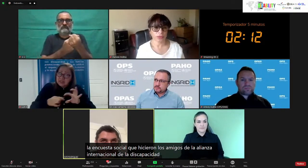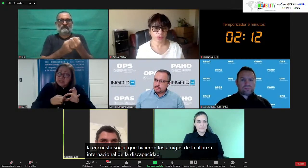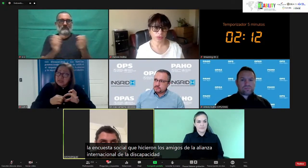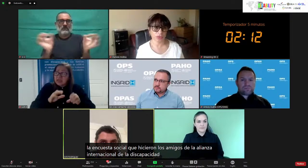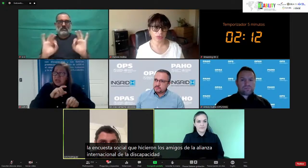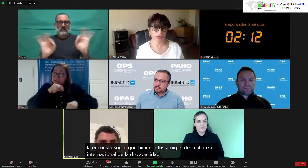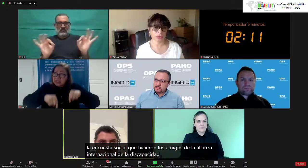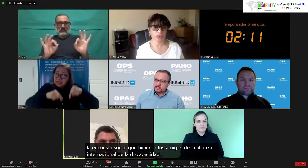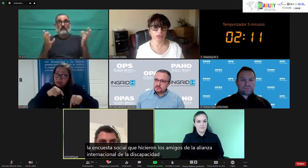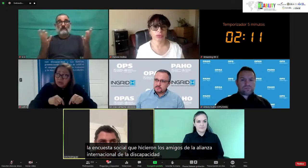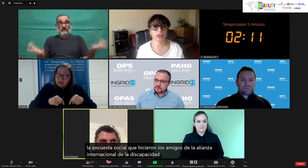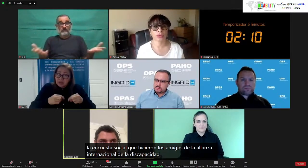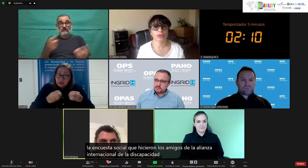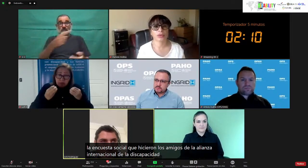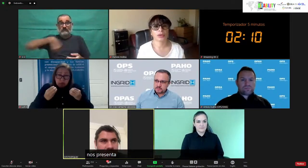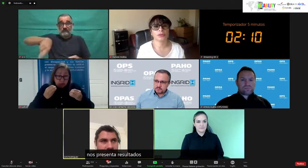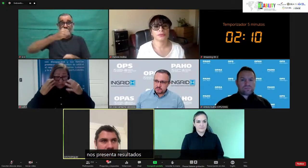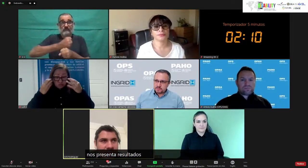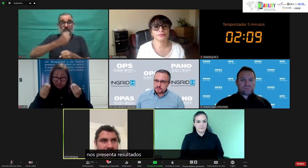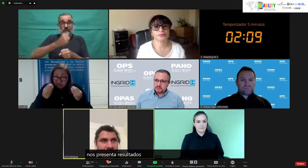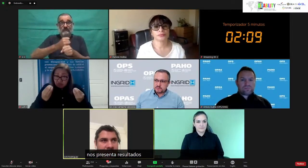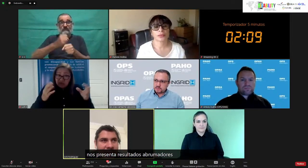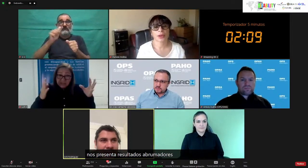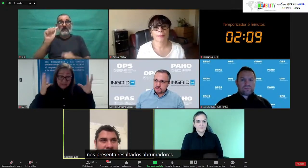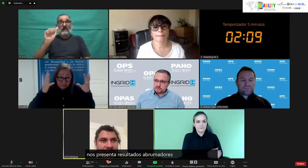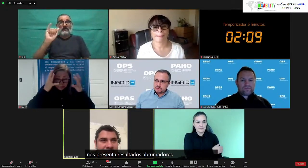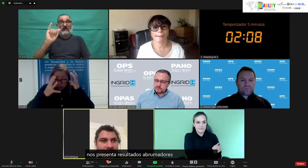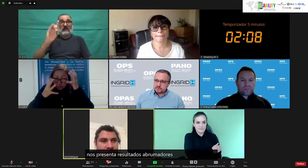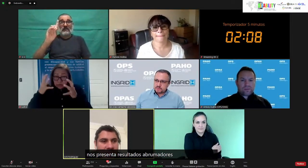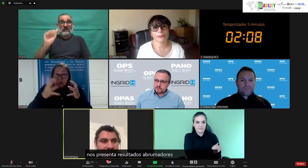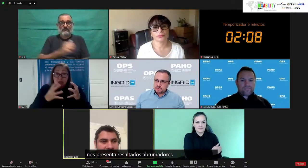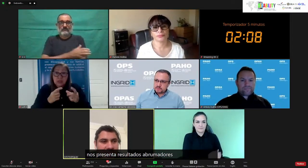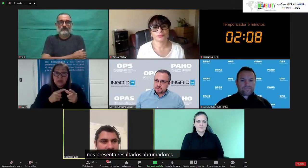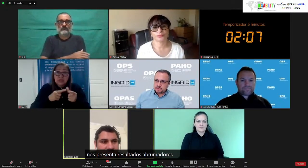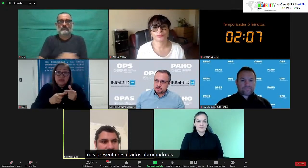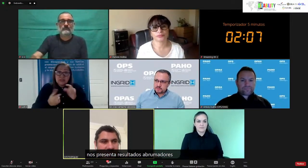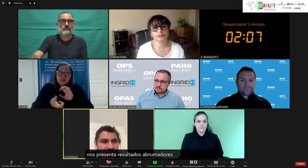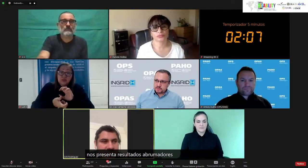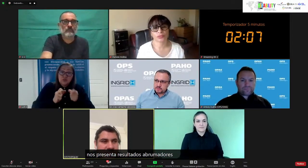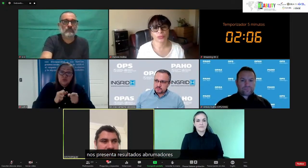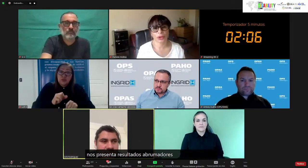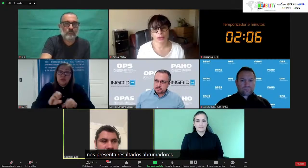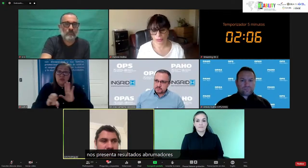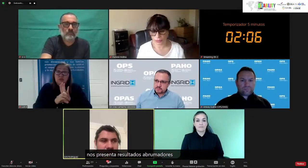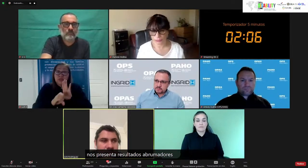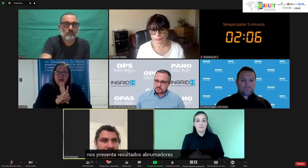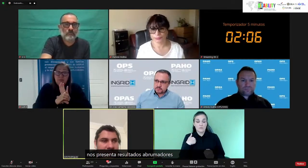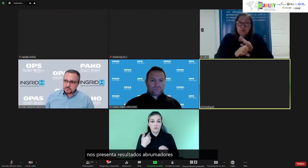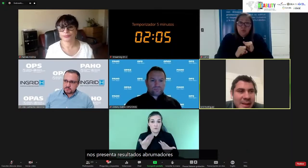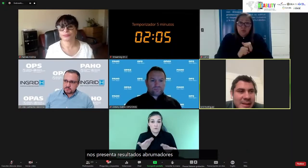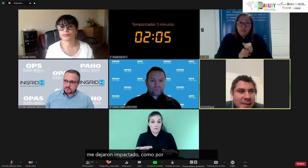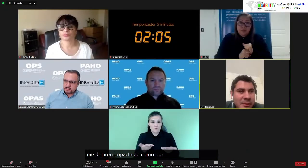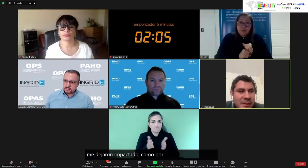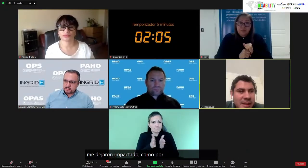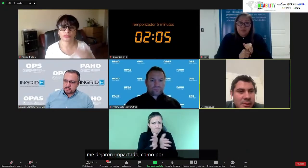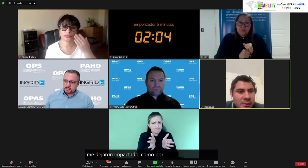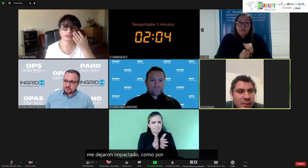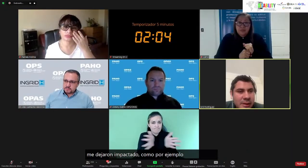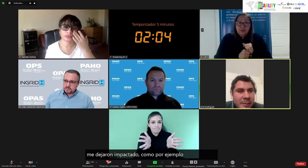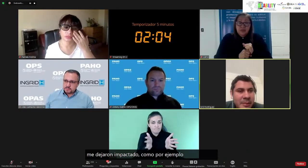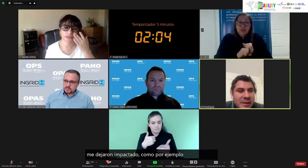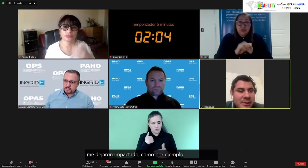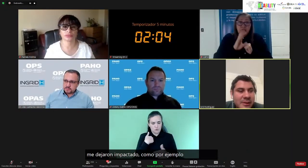provide us with results that are overwhelming that i'm going to tell you about today such as for example